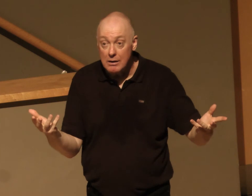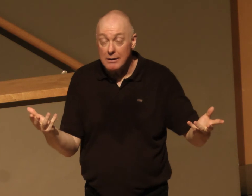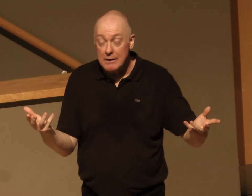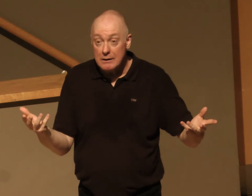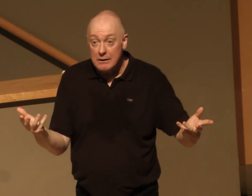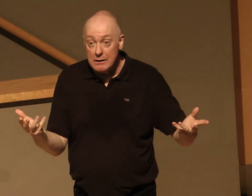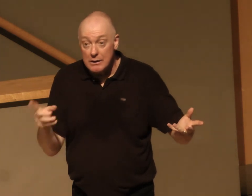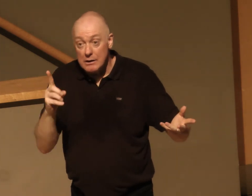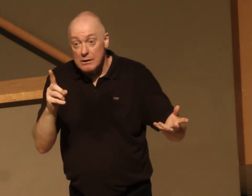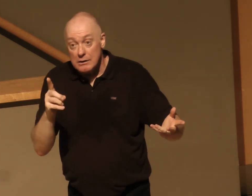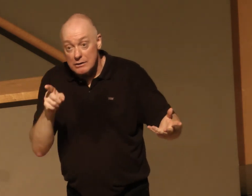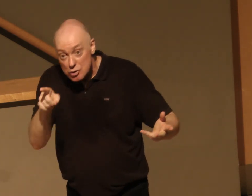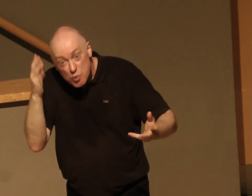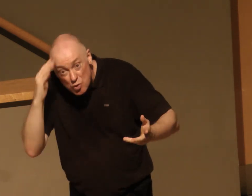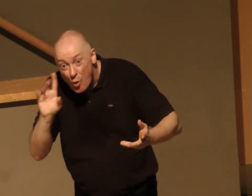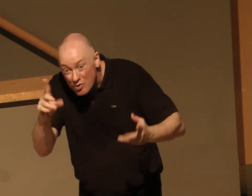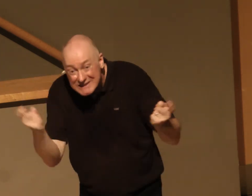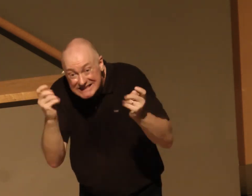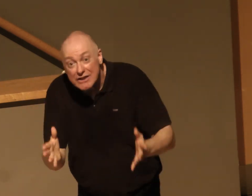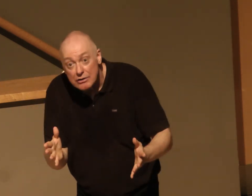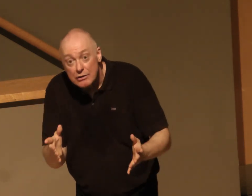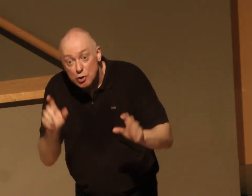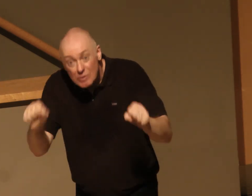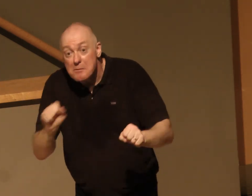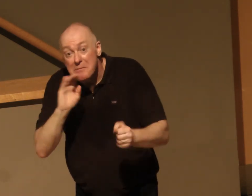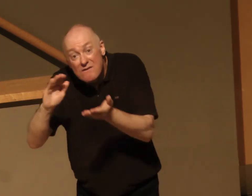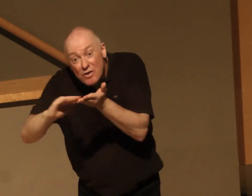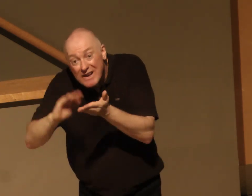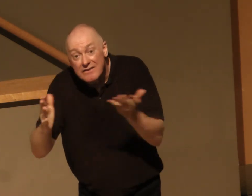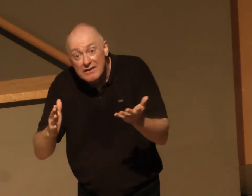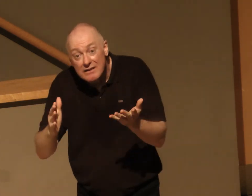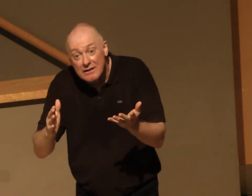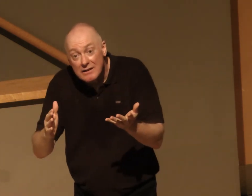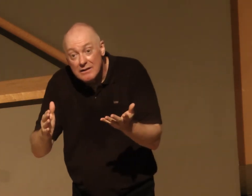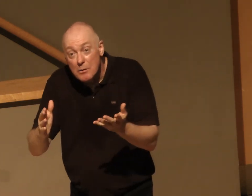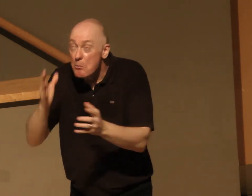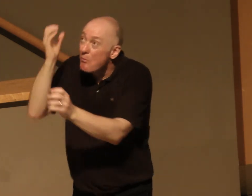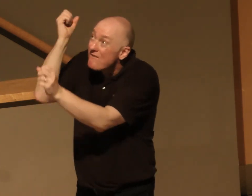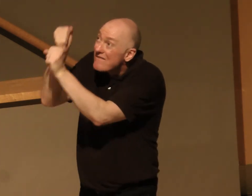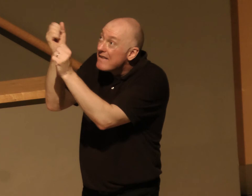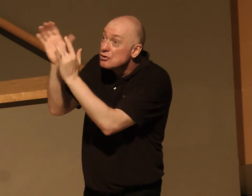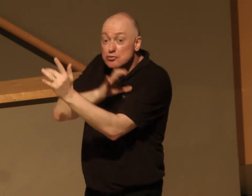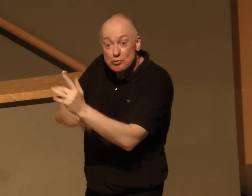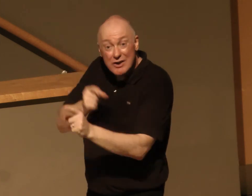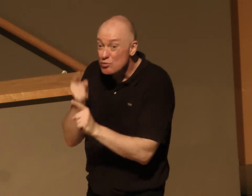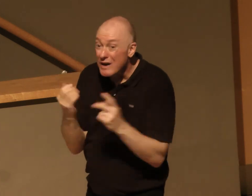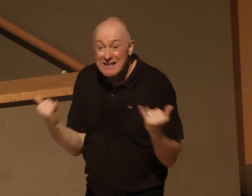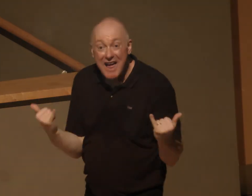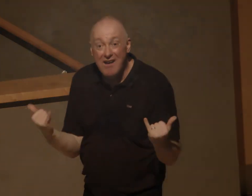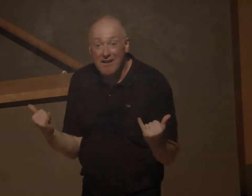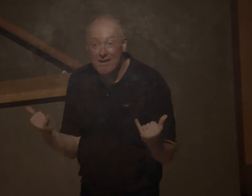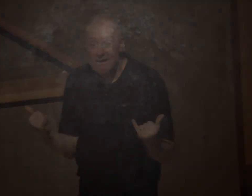You know you're a sinner needing a savior of forgiveness But your faith in Jesus Christ You can do that right now I want to give you the opportunity